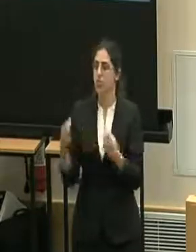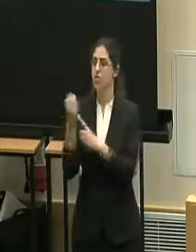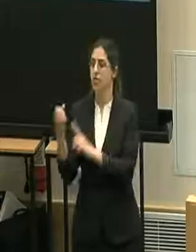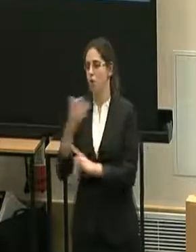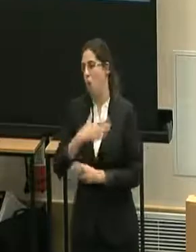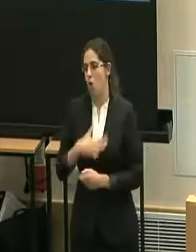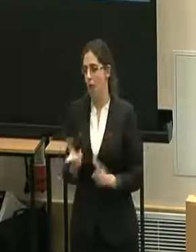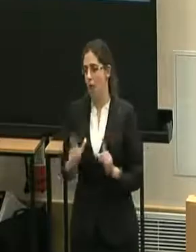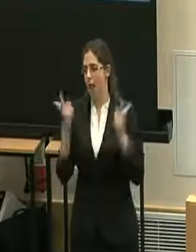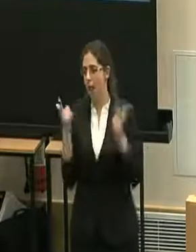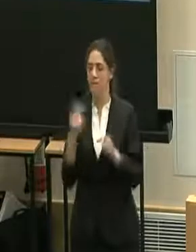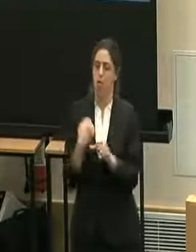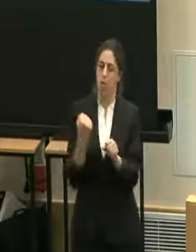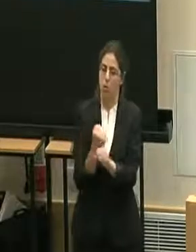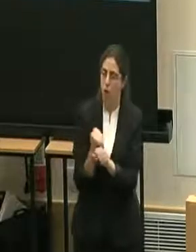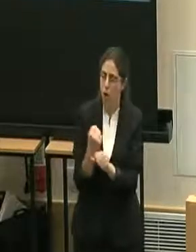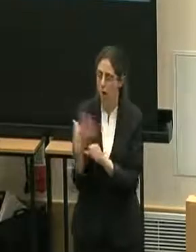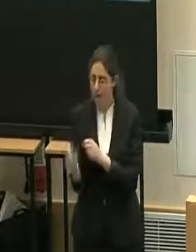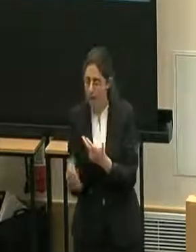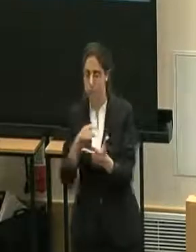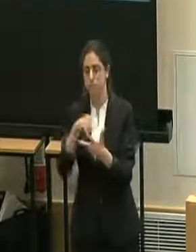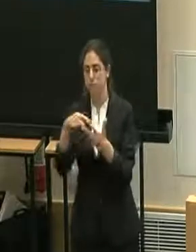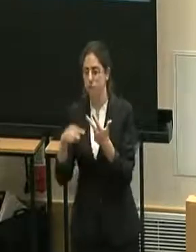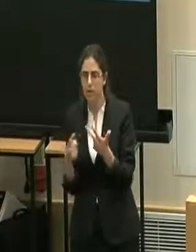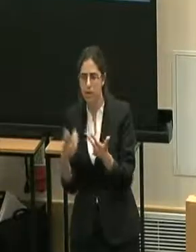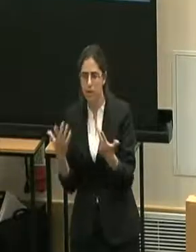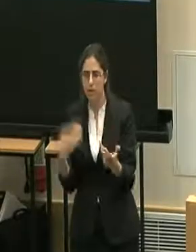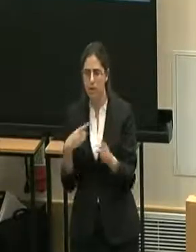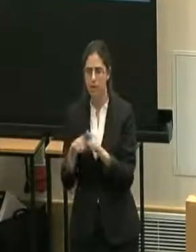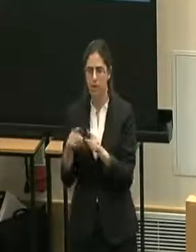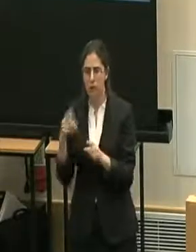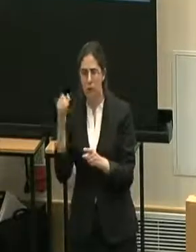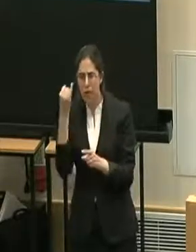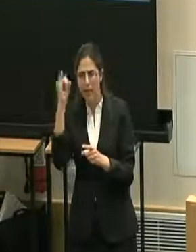want to achieve, to give them jobs and the rest of it, and you're getting a hint